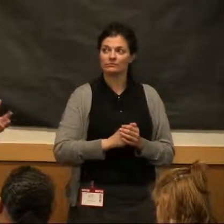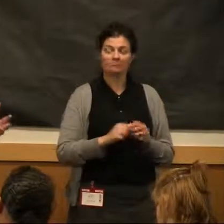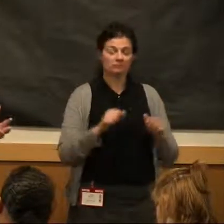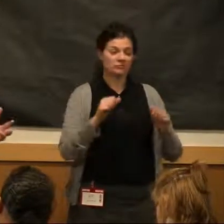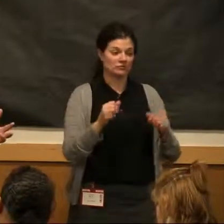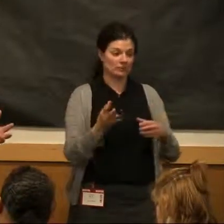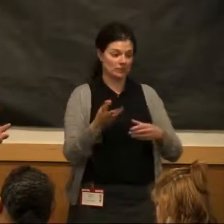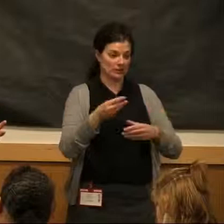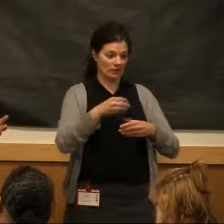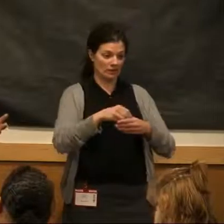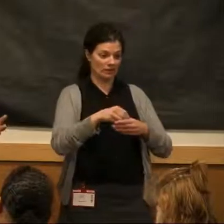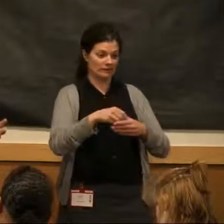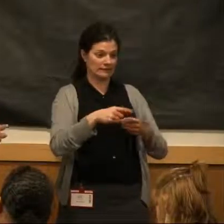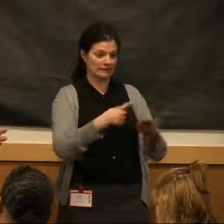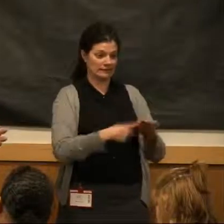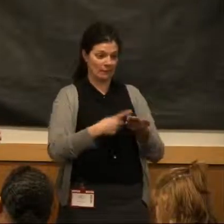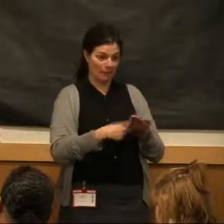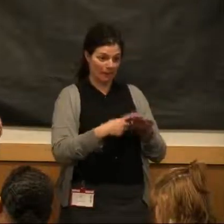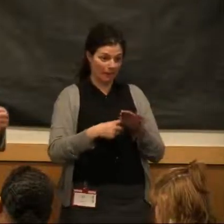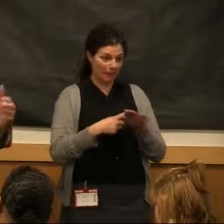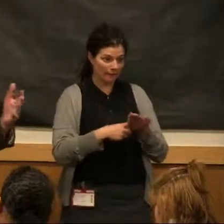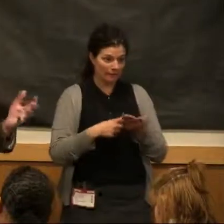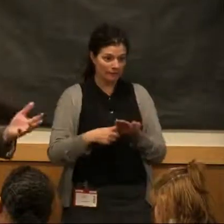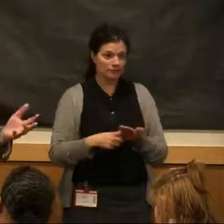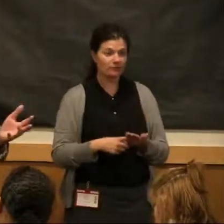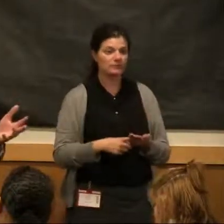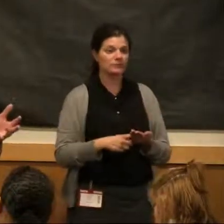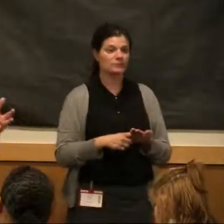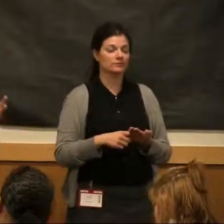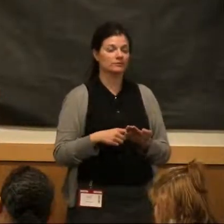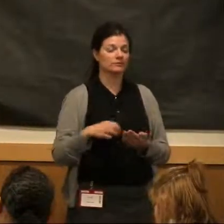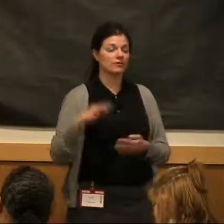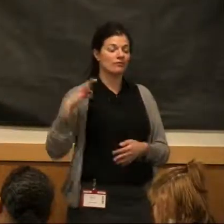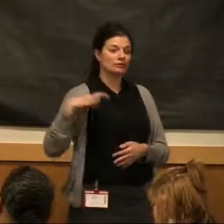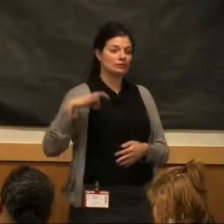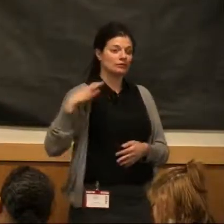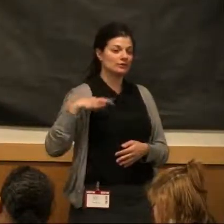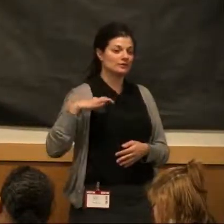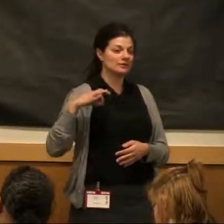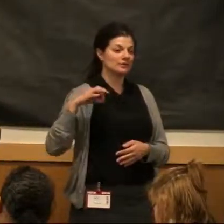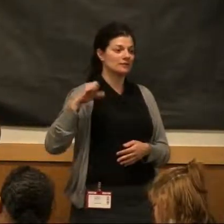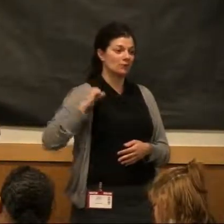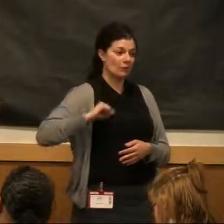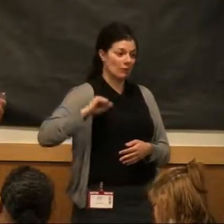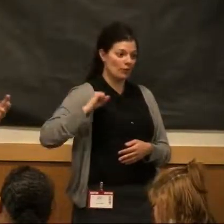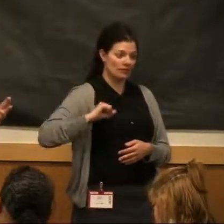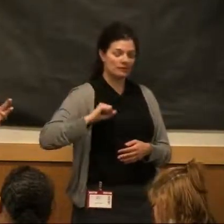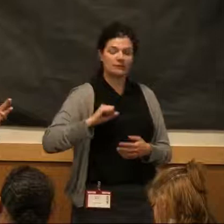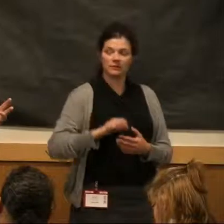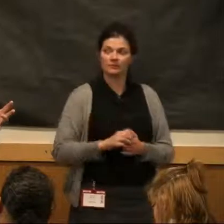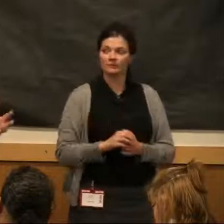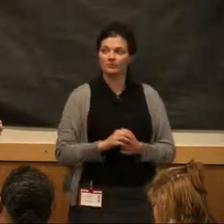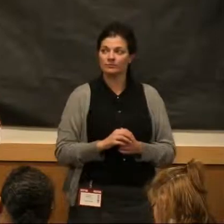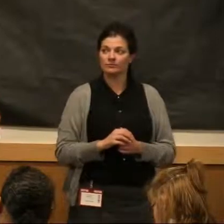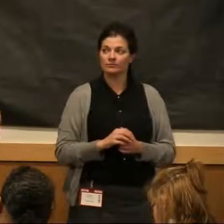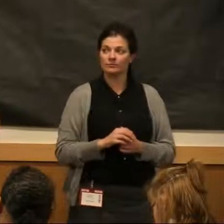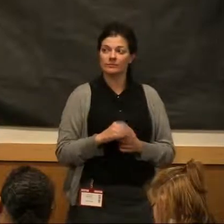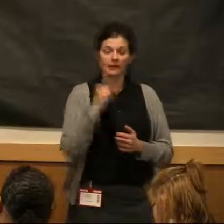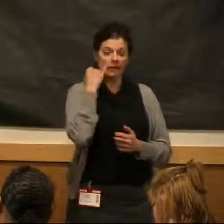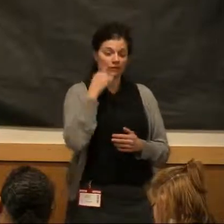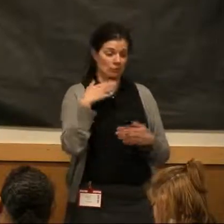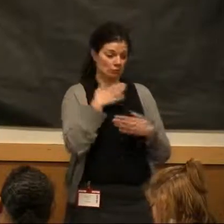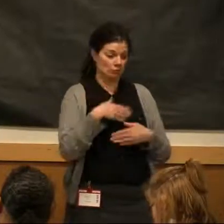You can be involved in debate and debate teams, fraternities, sororities. If you enjoy writing